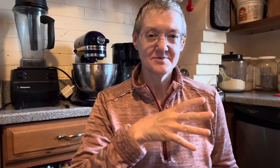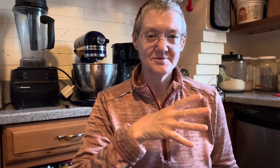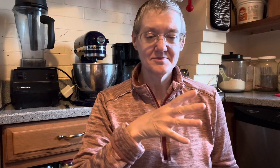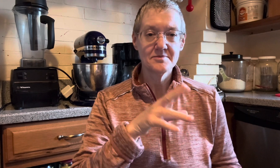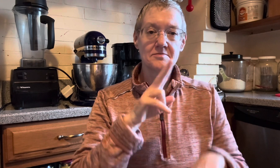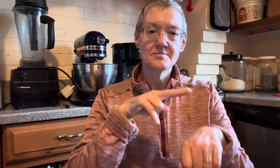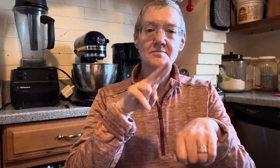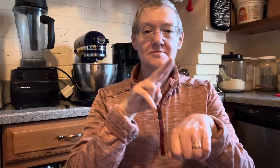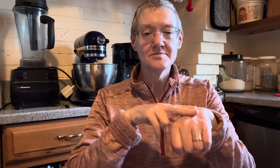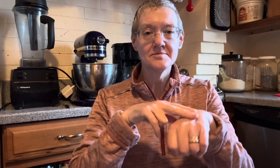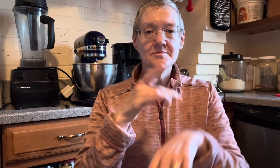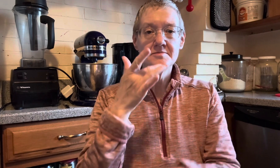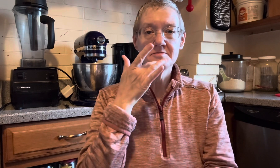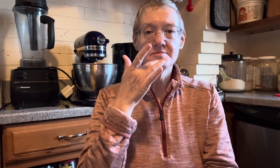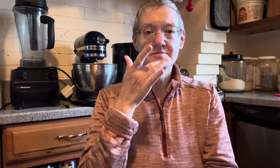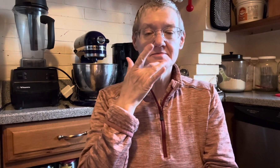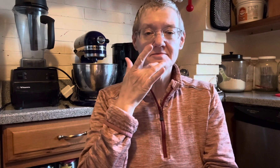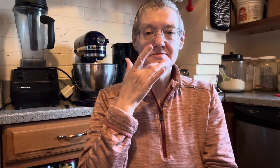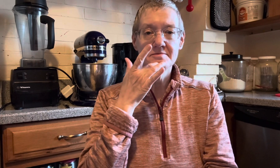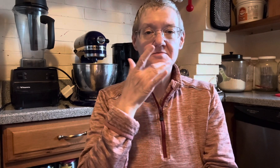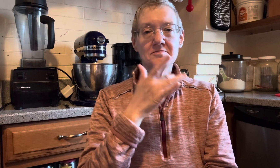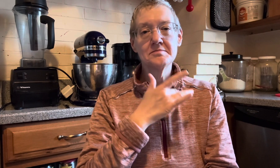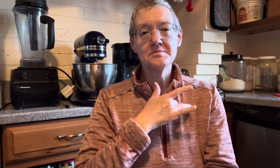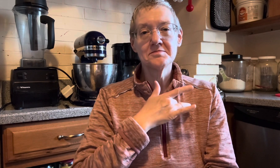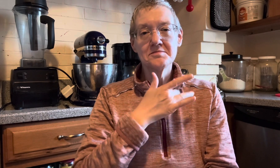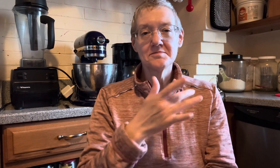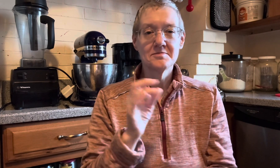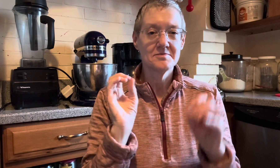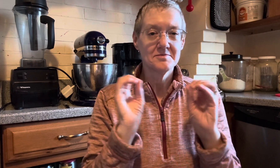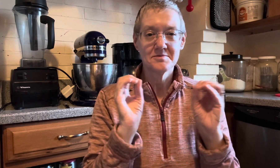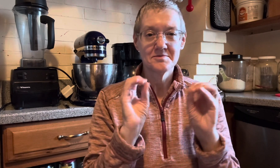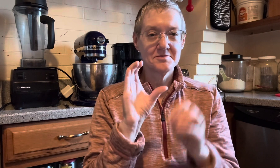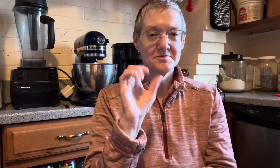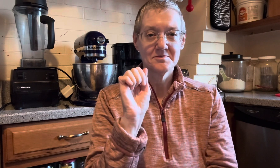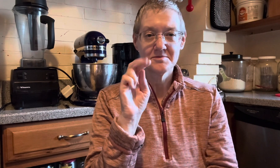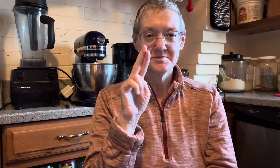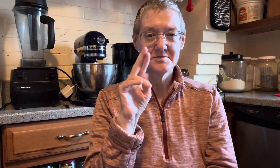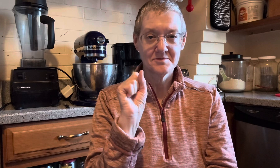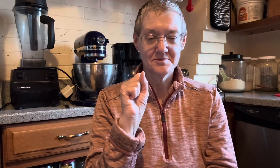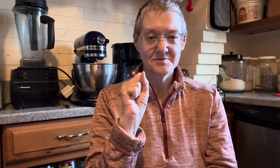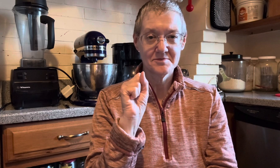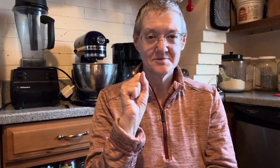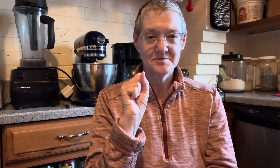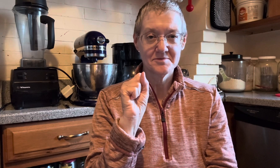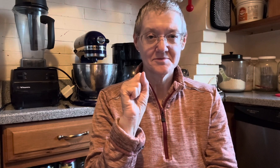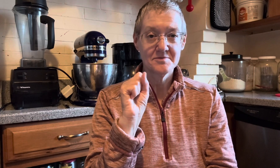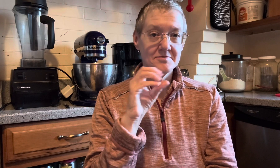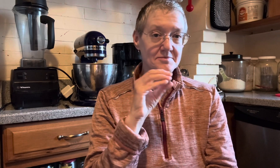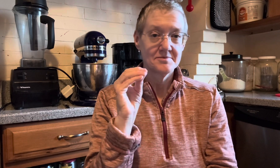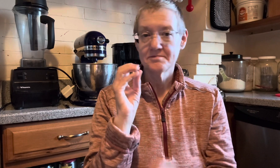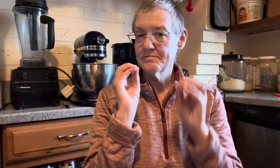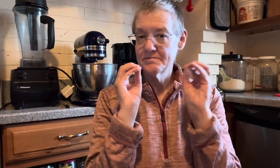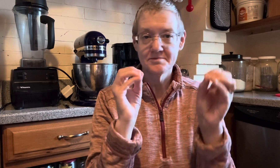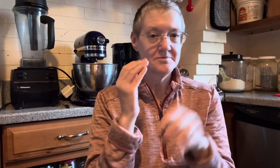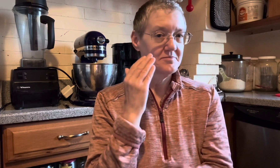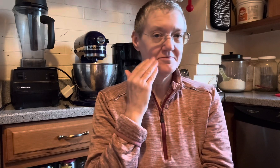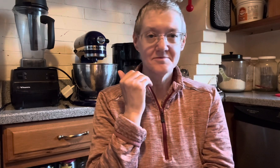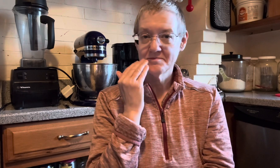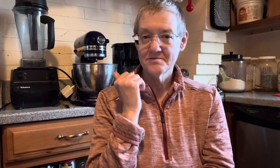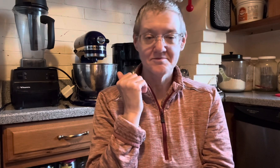And those 2 ingredients are fine. Vinegar's fine. Natural flavoring tends to not have carbs in it. And